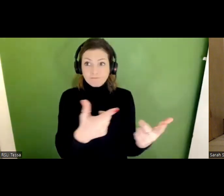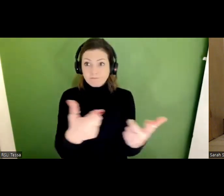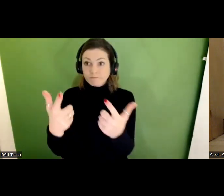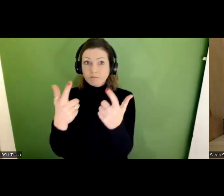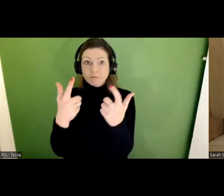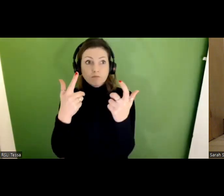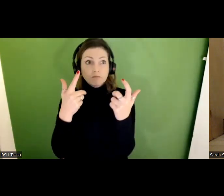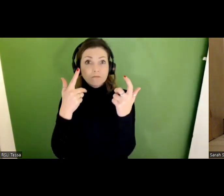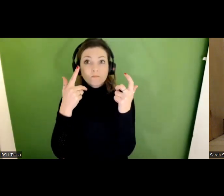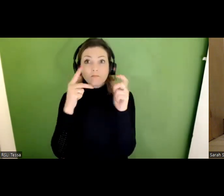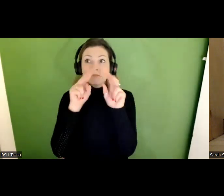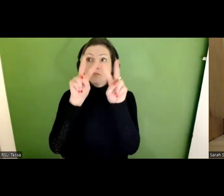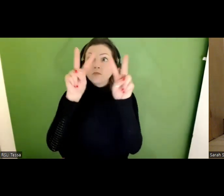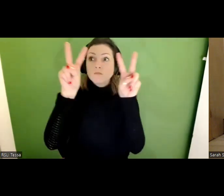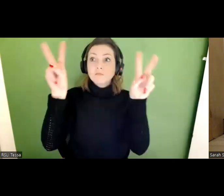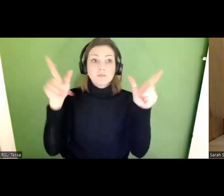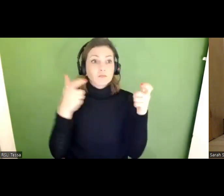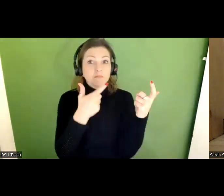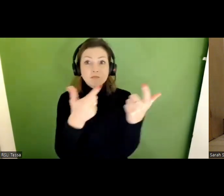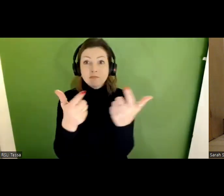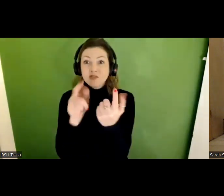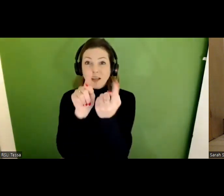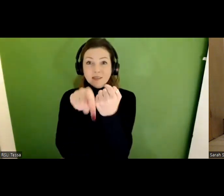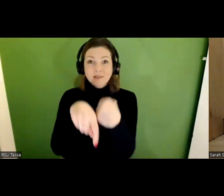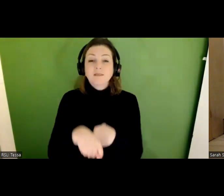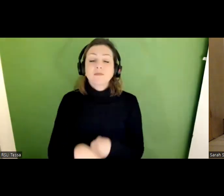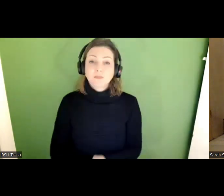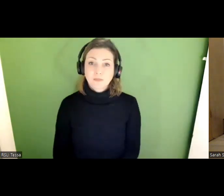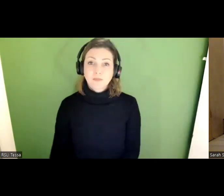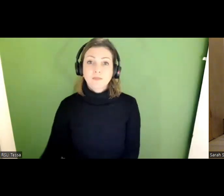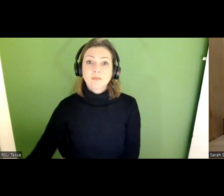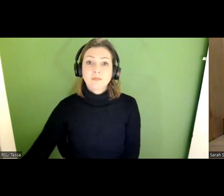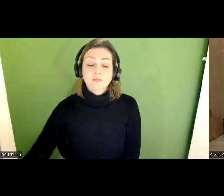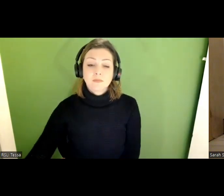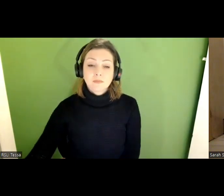beyond, looking for an answer.